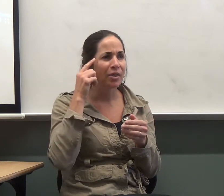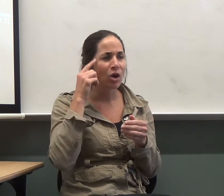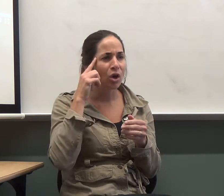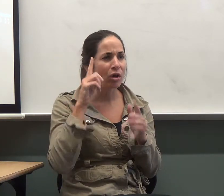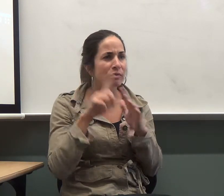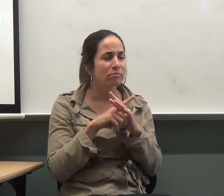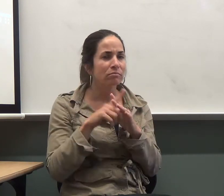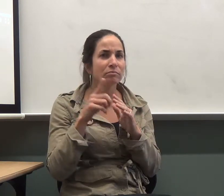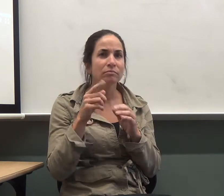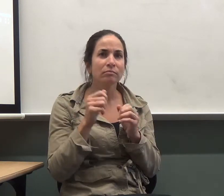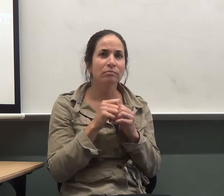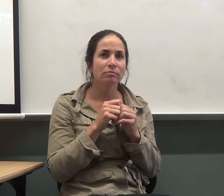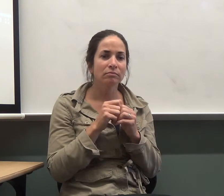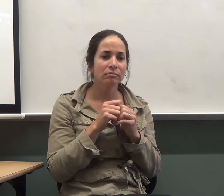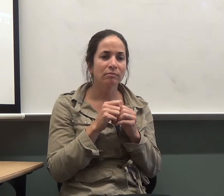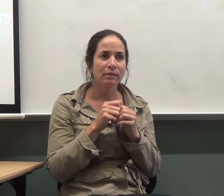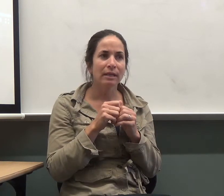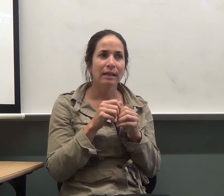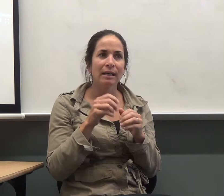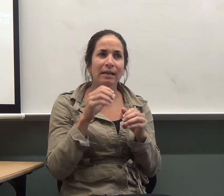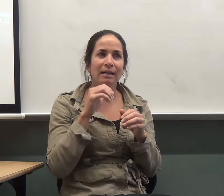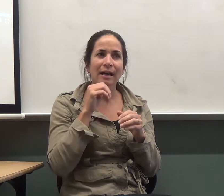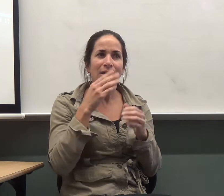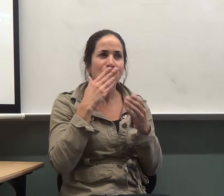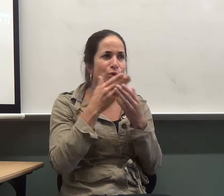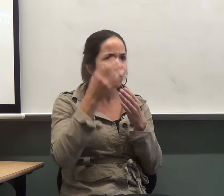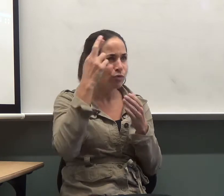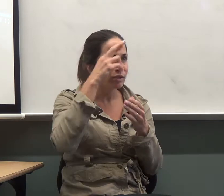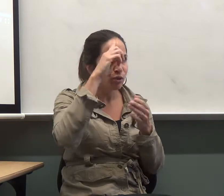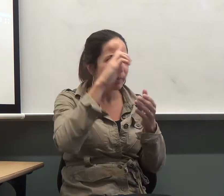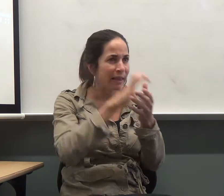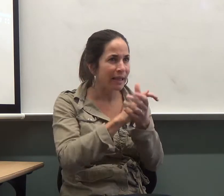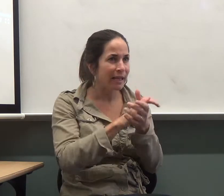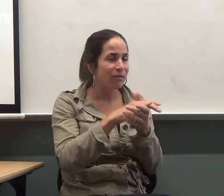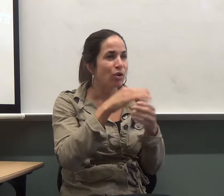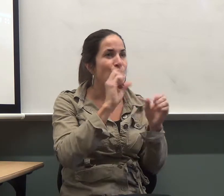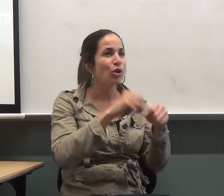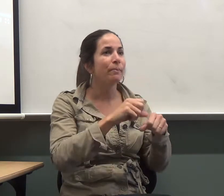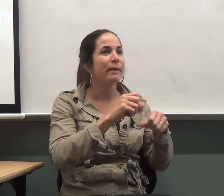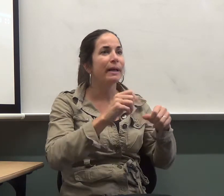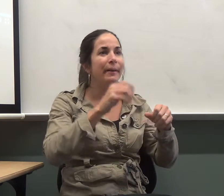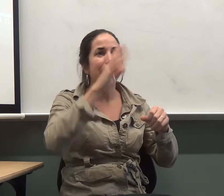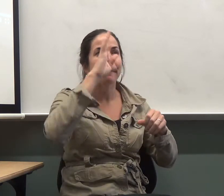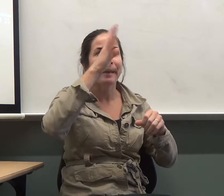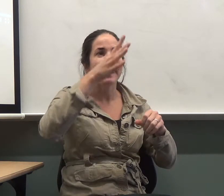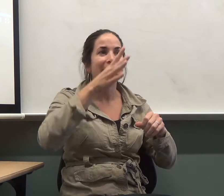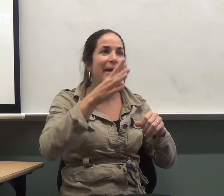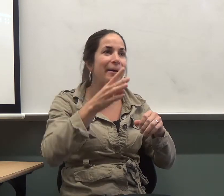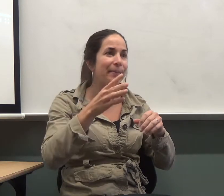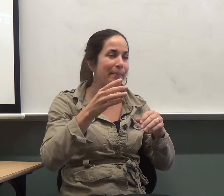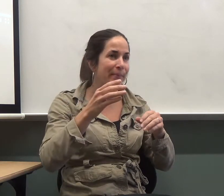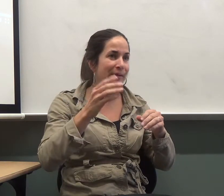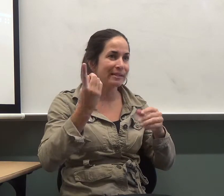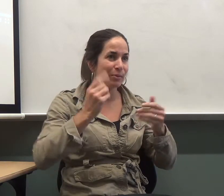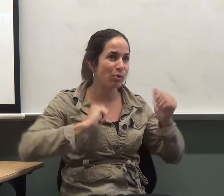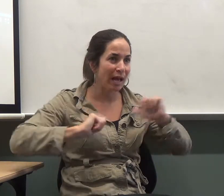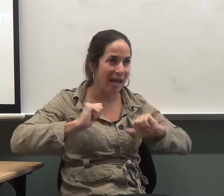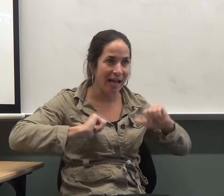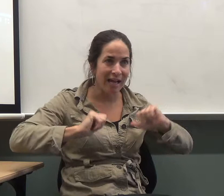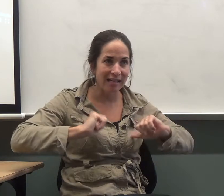maybe it still wouldn't be a reason for you to believe, because like, you know, it could still be staged, like films still, you know, were able to be created during those times, or, you know,